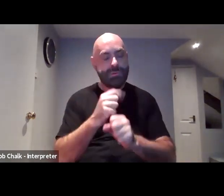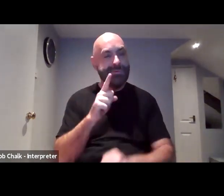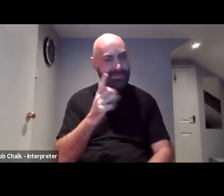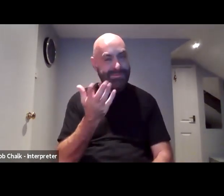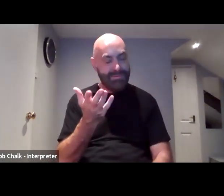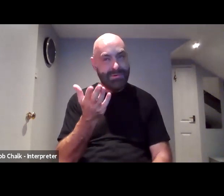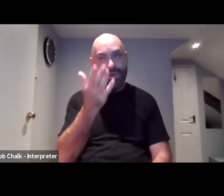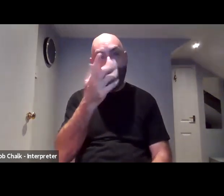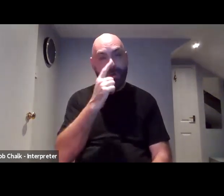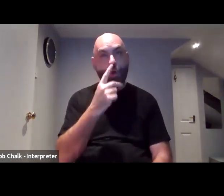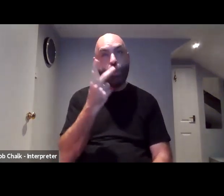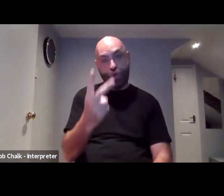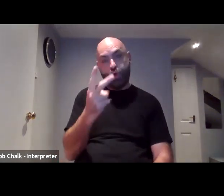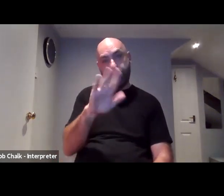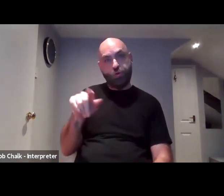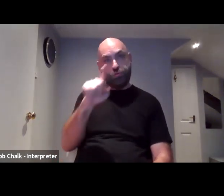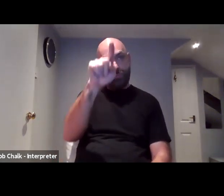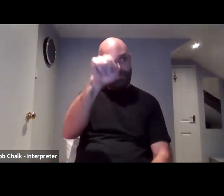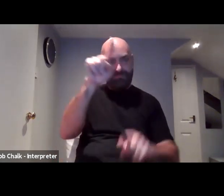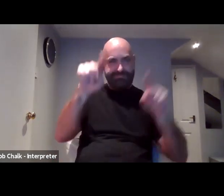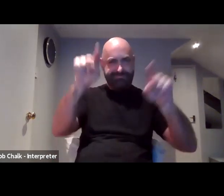and 2 children.